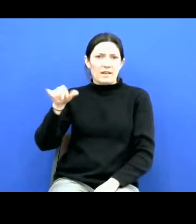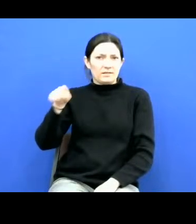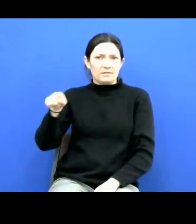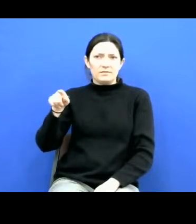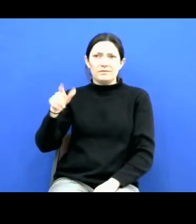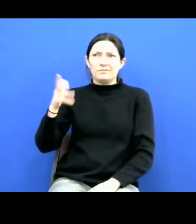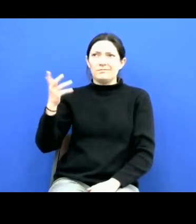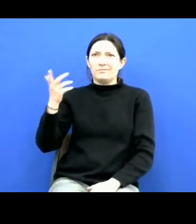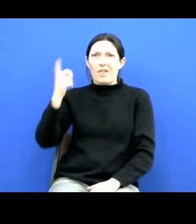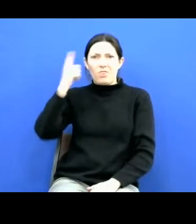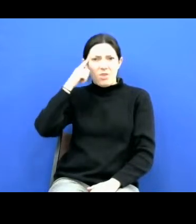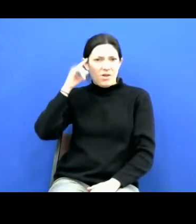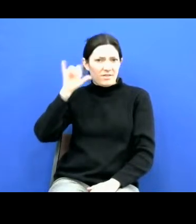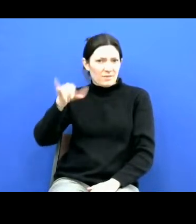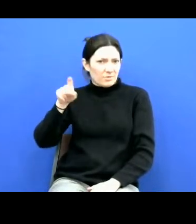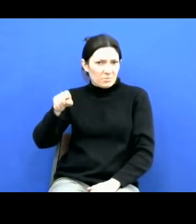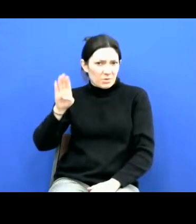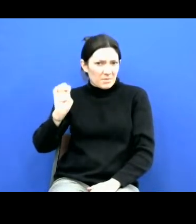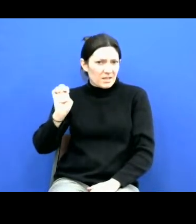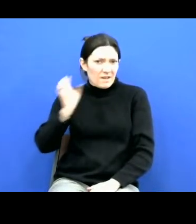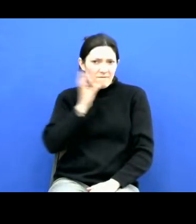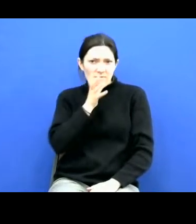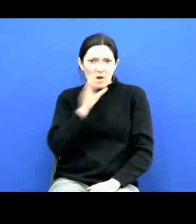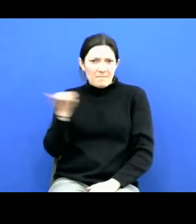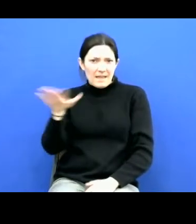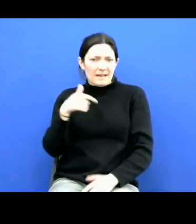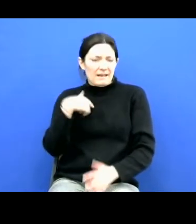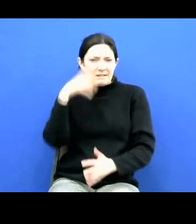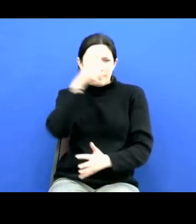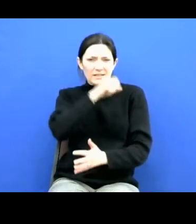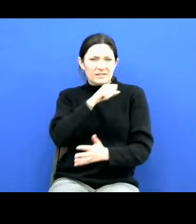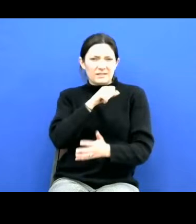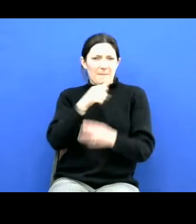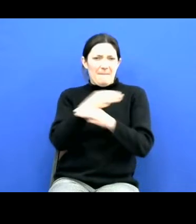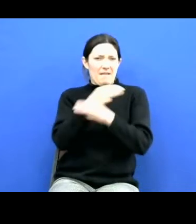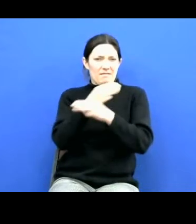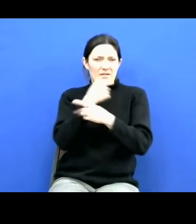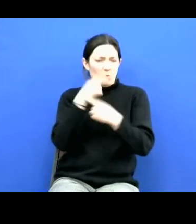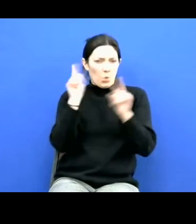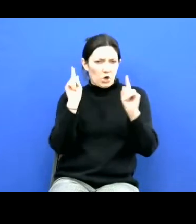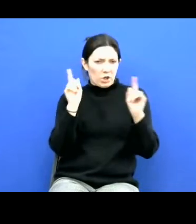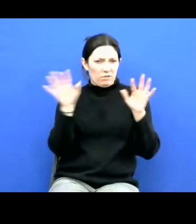I guess. So the math doesn't jive there.